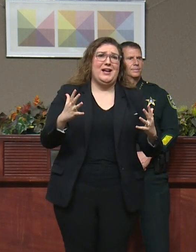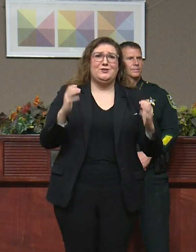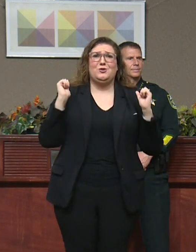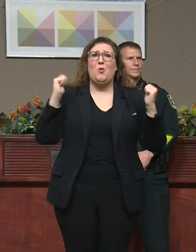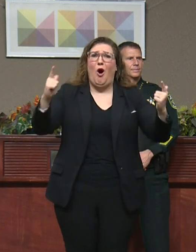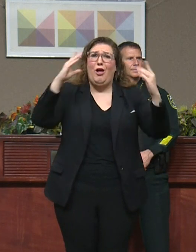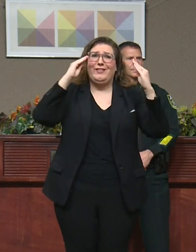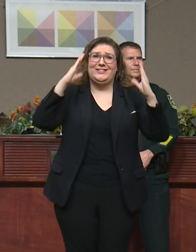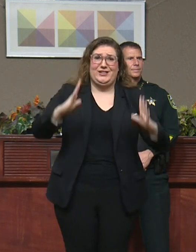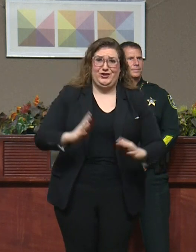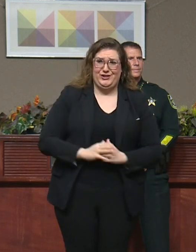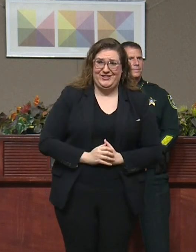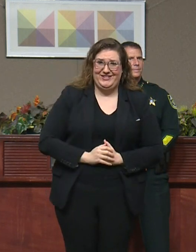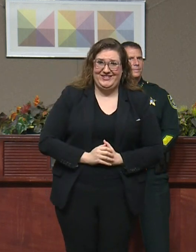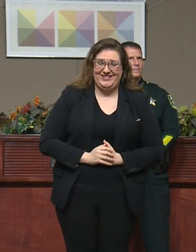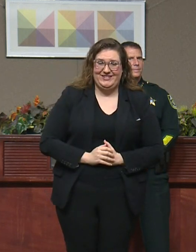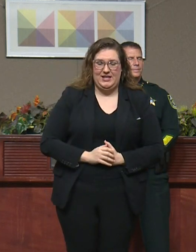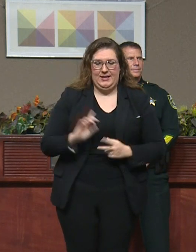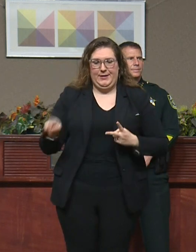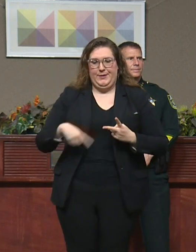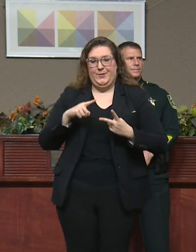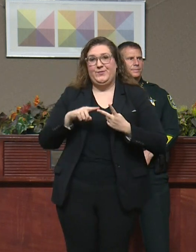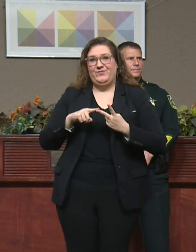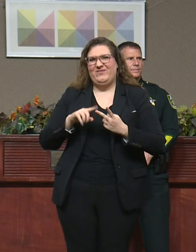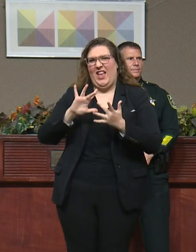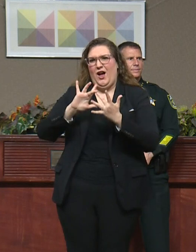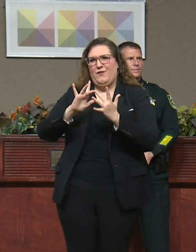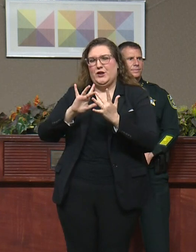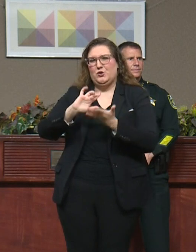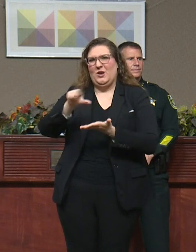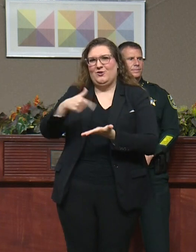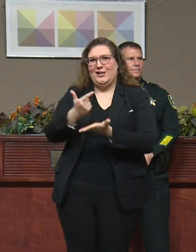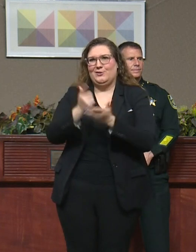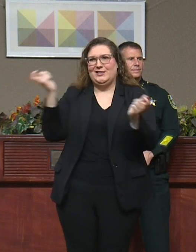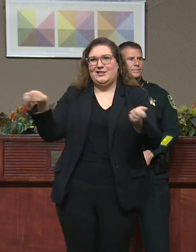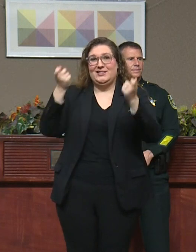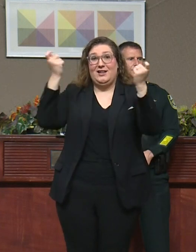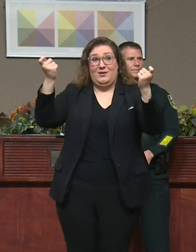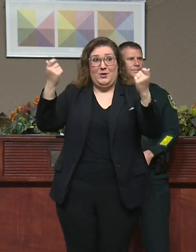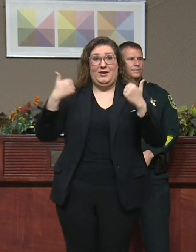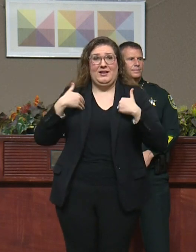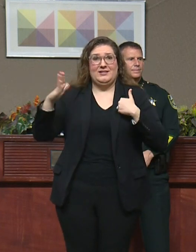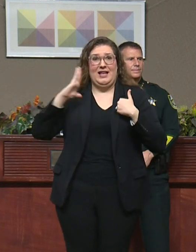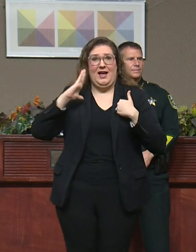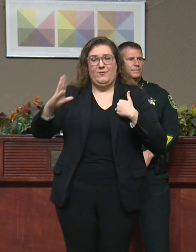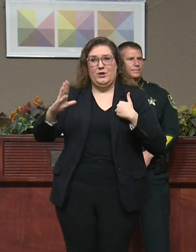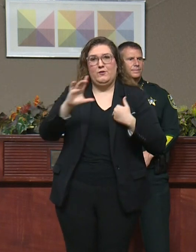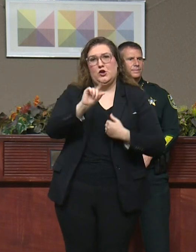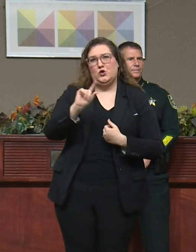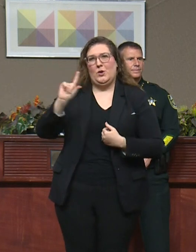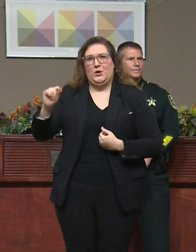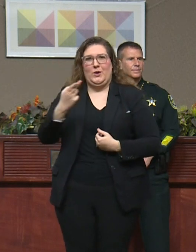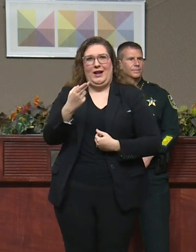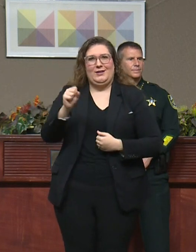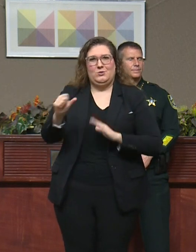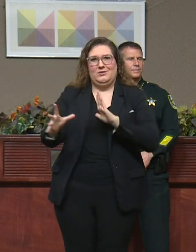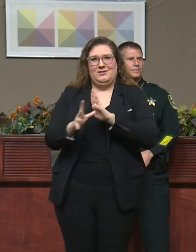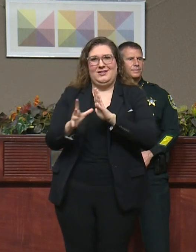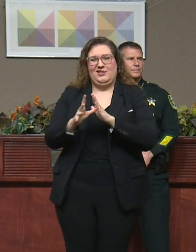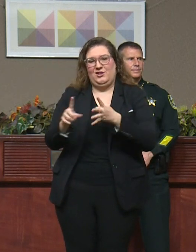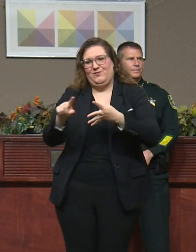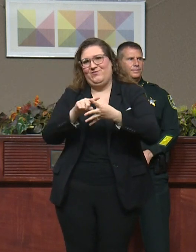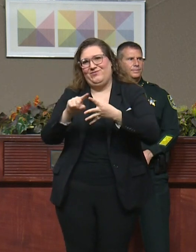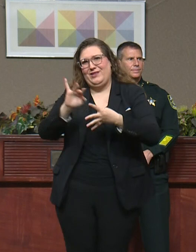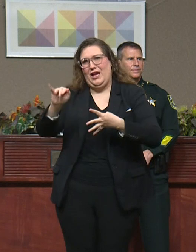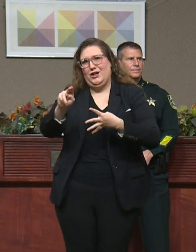Secondly, we will be holding virtual graduation ceremonies for all of our 20 high schools the first week in June. My heart